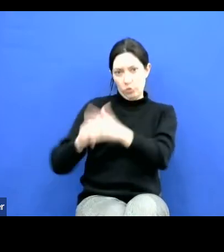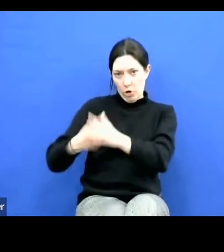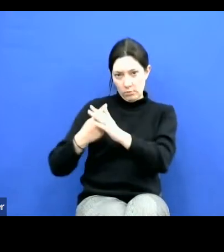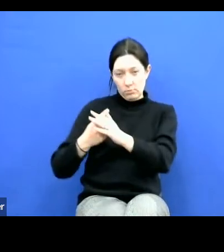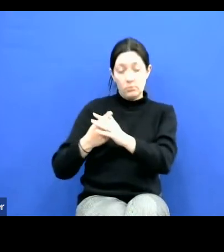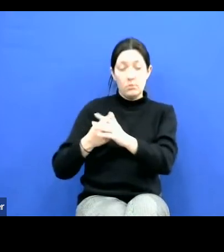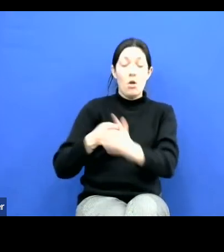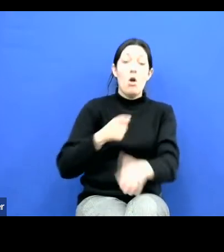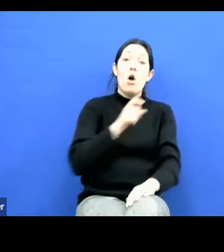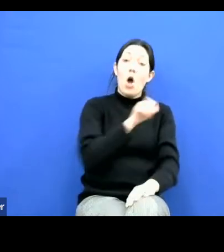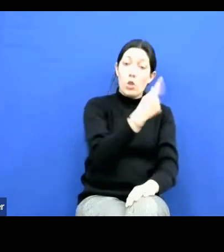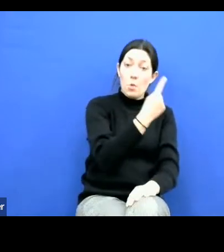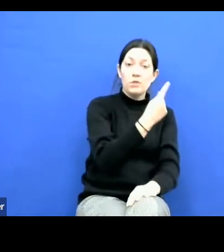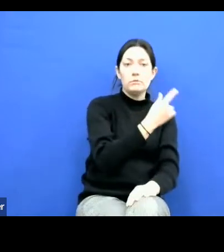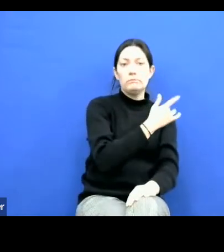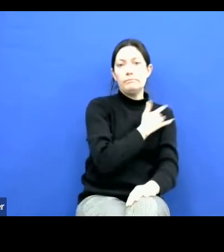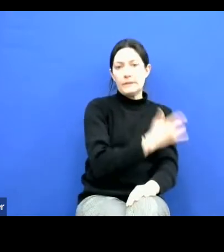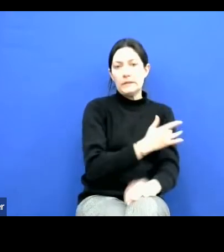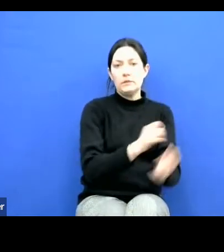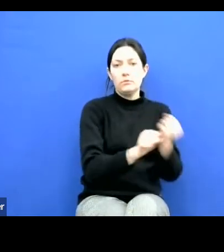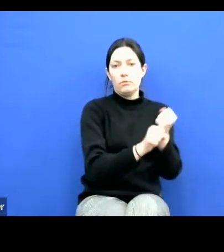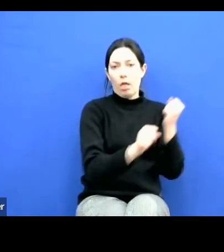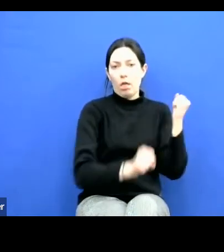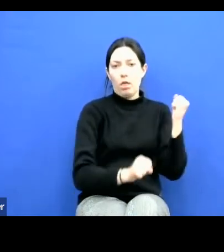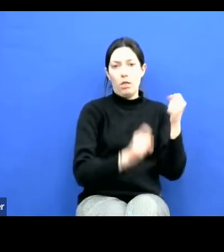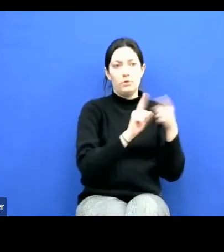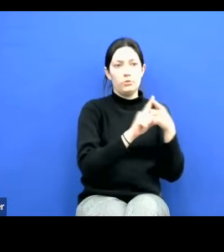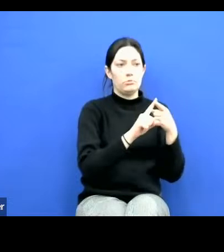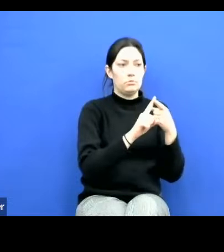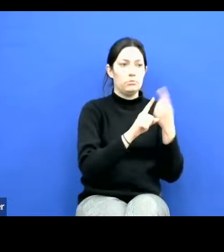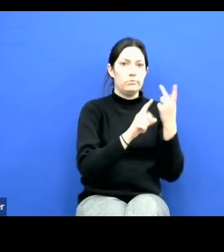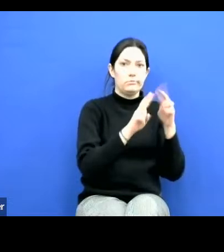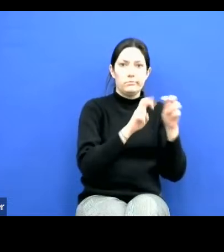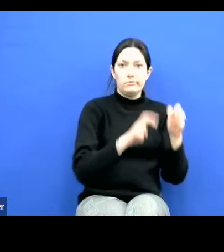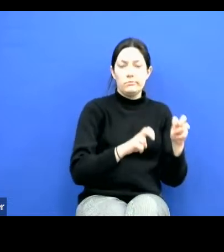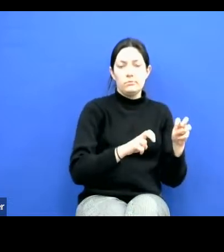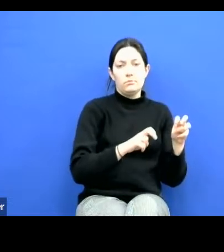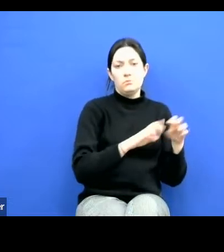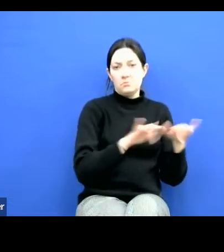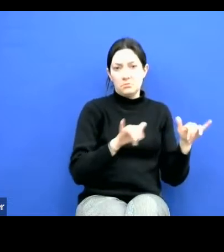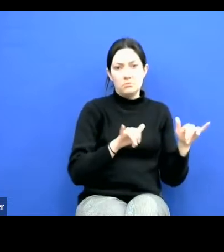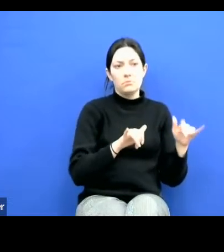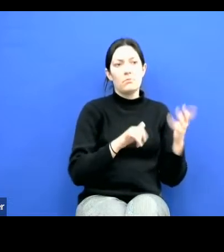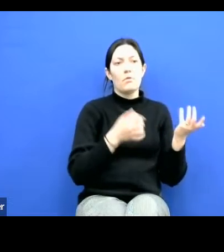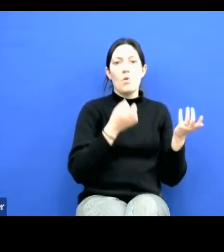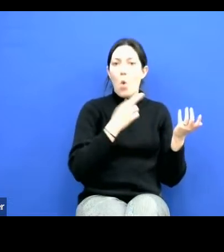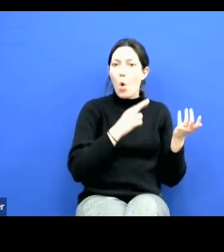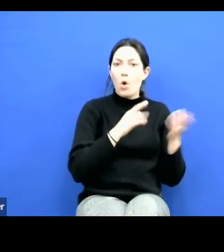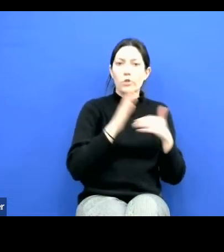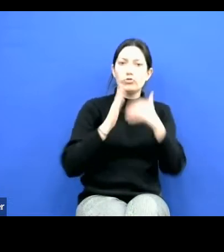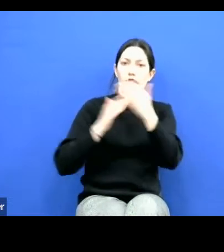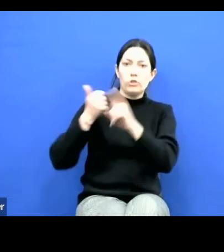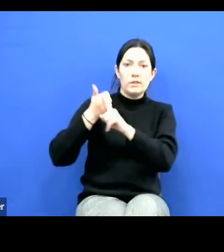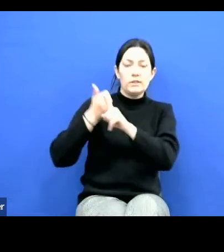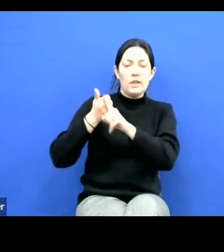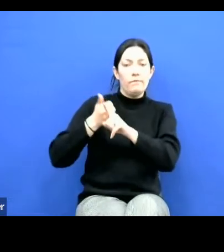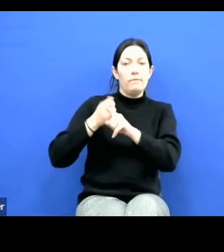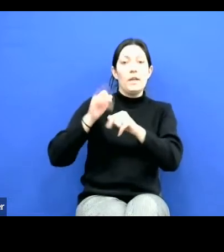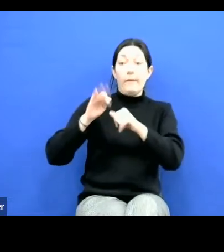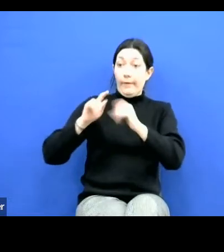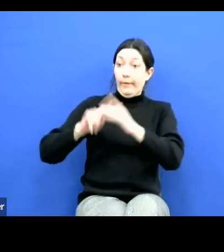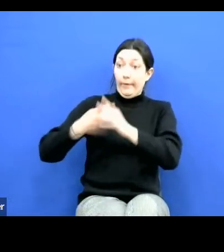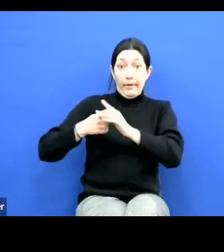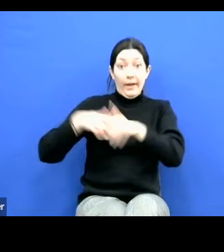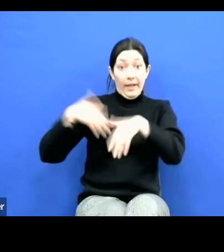other ones, usually the ones that take much longer to do stuff, or that it's a result of the construction itself, like the grading. It's